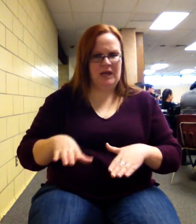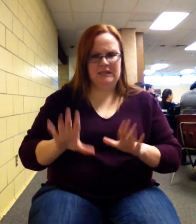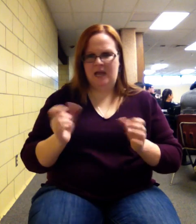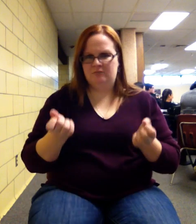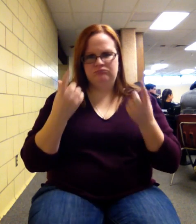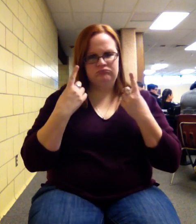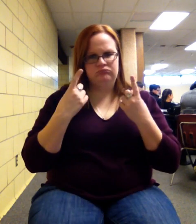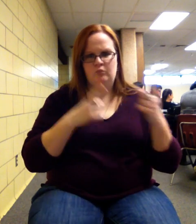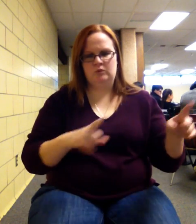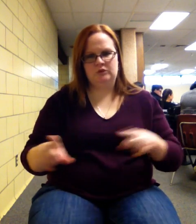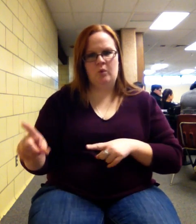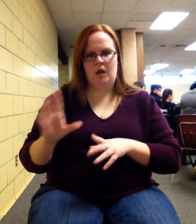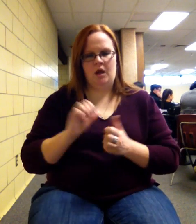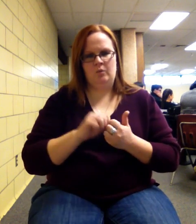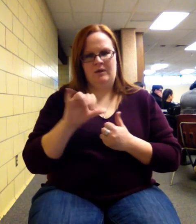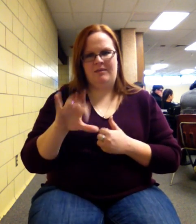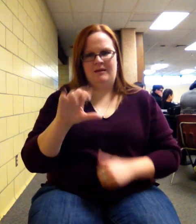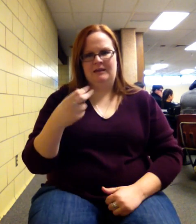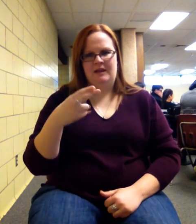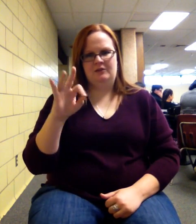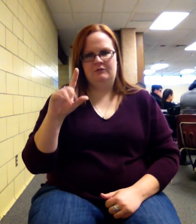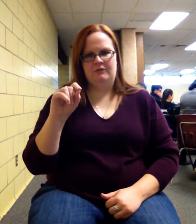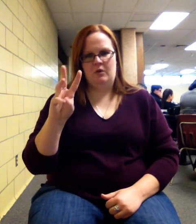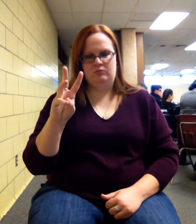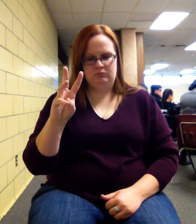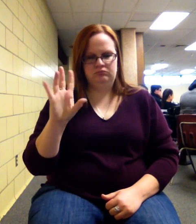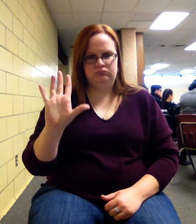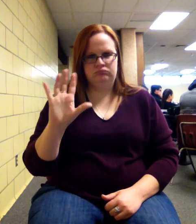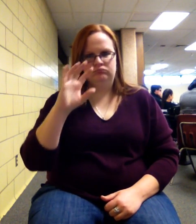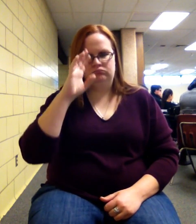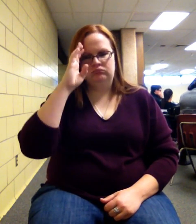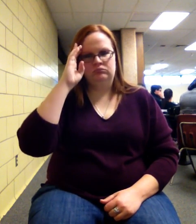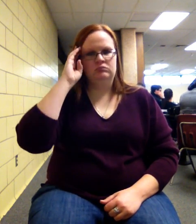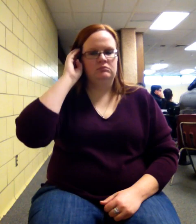understand what's really going on with those cash flows as you kind of start to read through those.